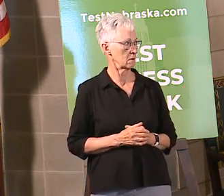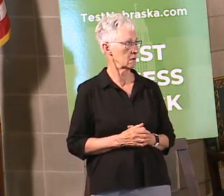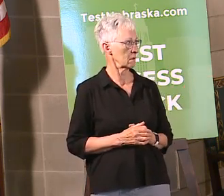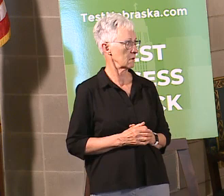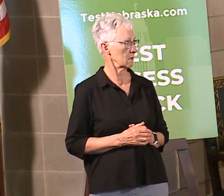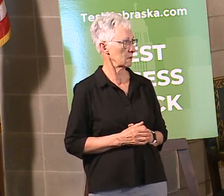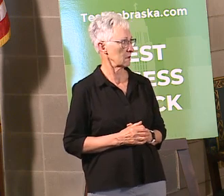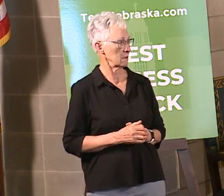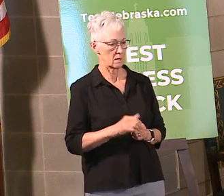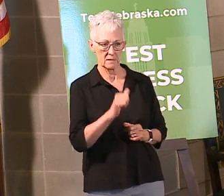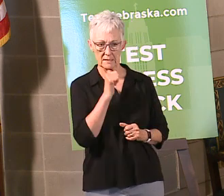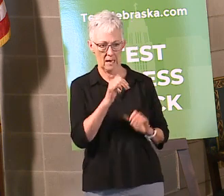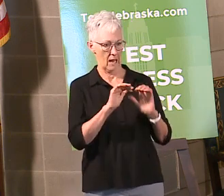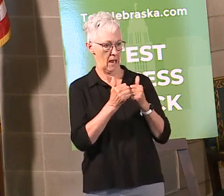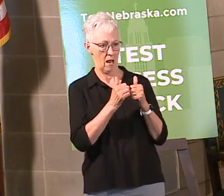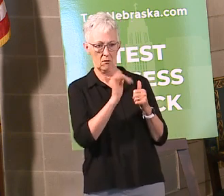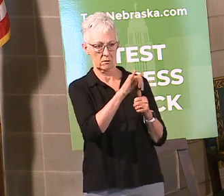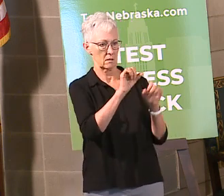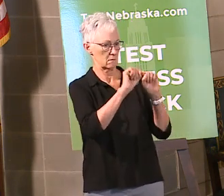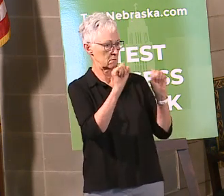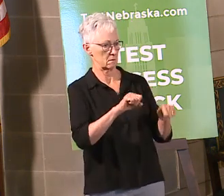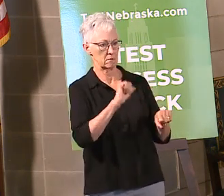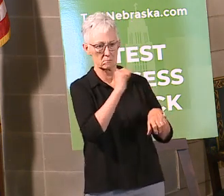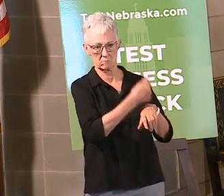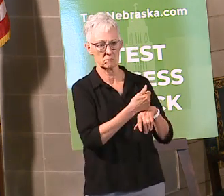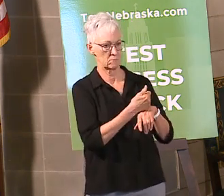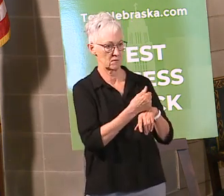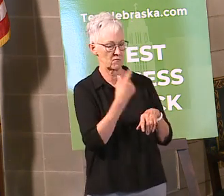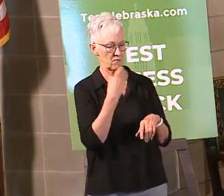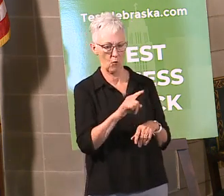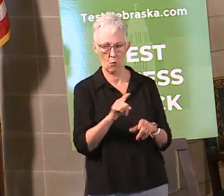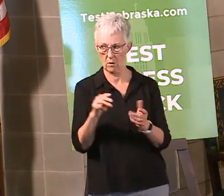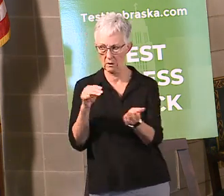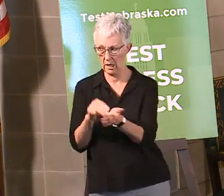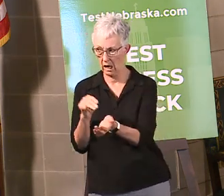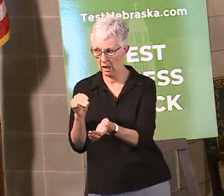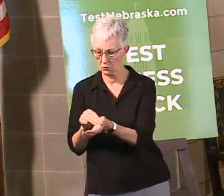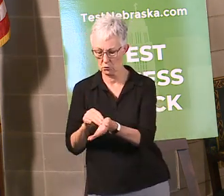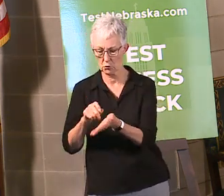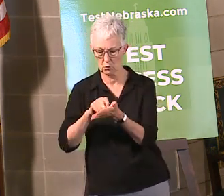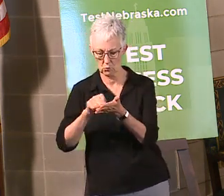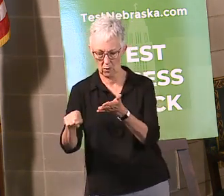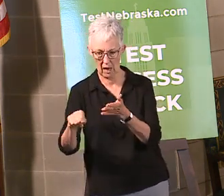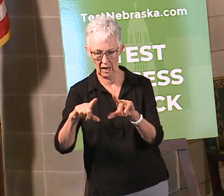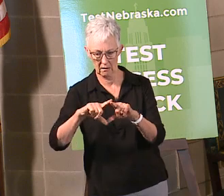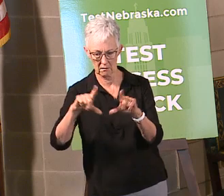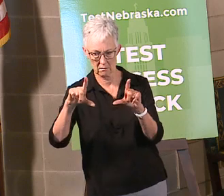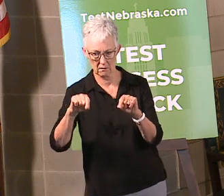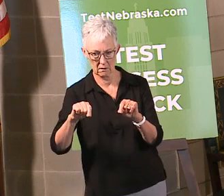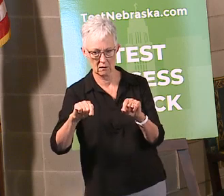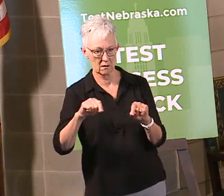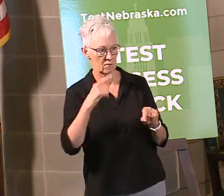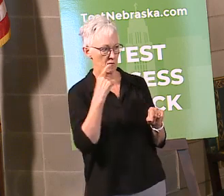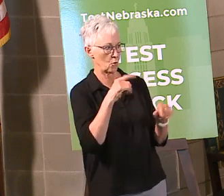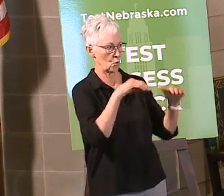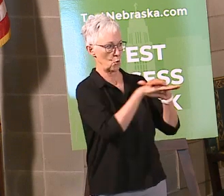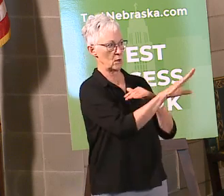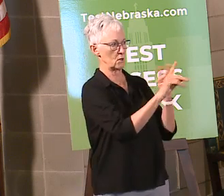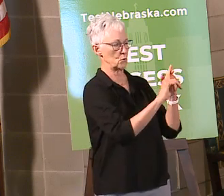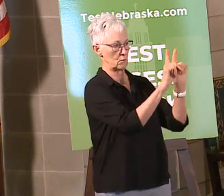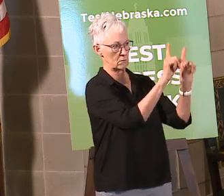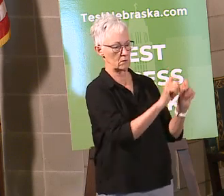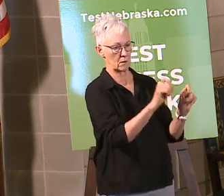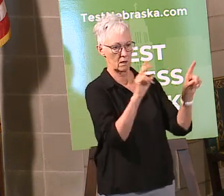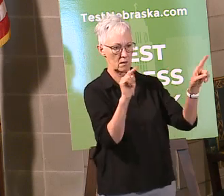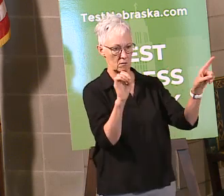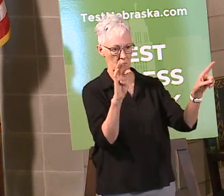It's really not the way that system is set up to be able to do a prescription from a doctor. That's not the way the Test Nebraska system works